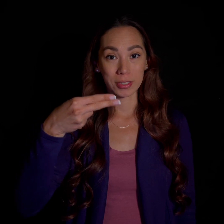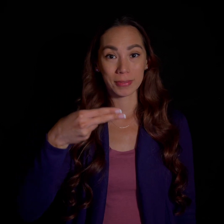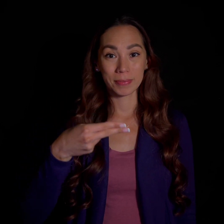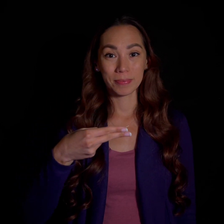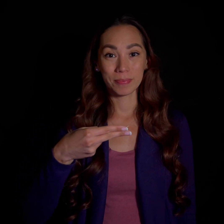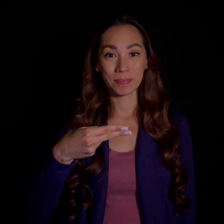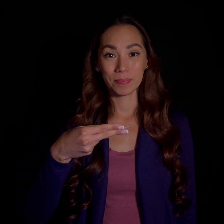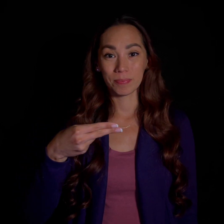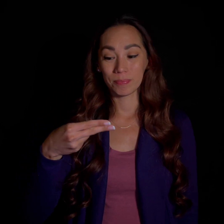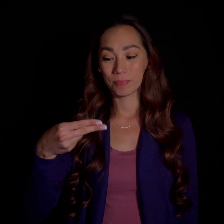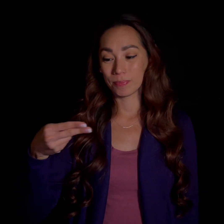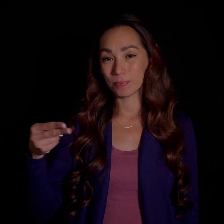H,